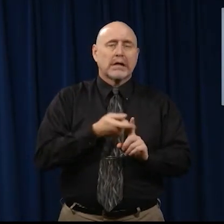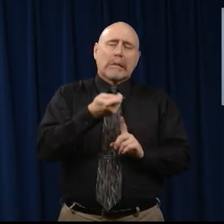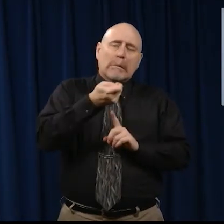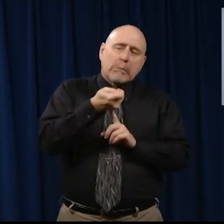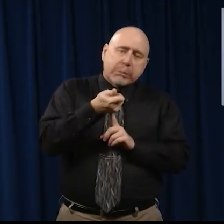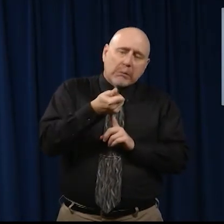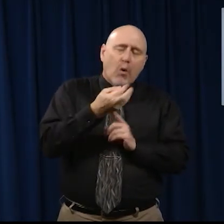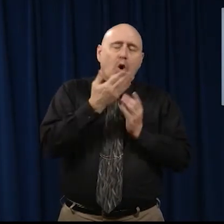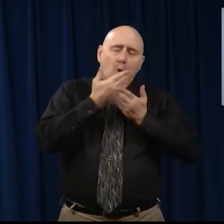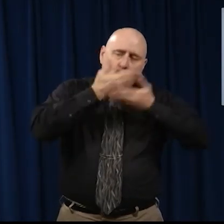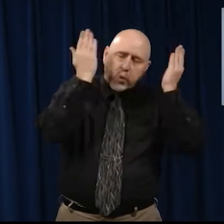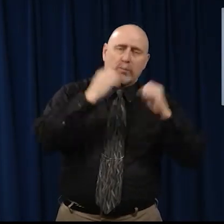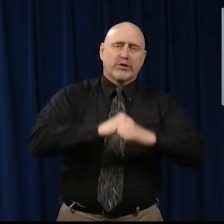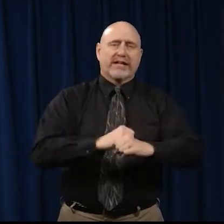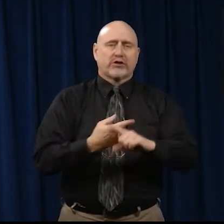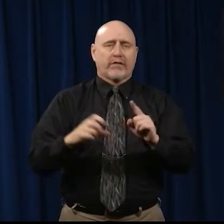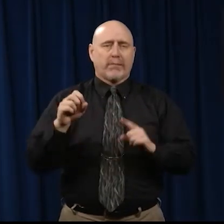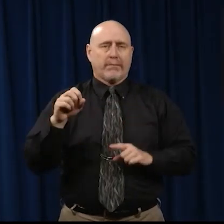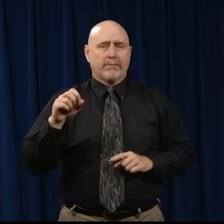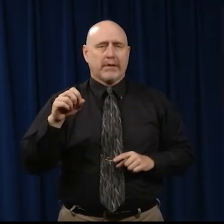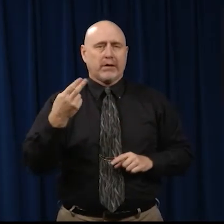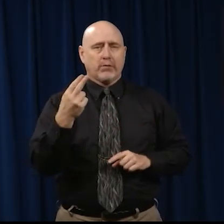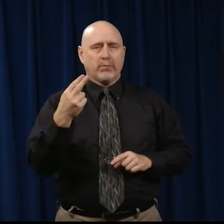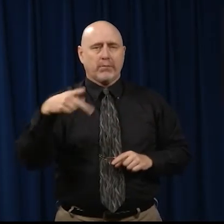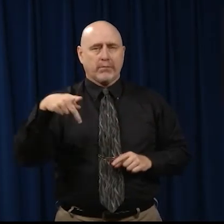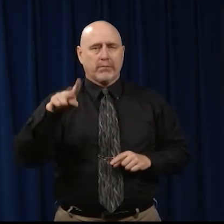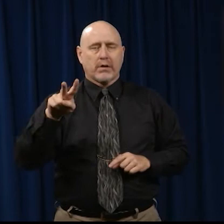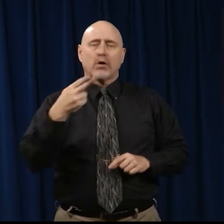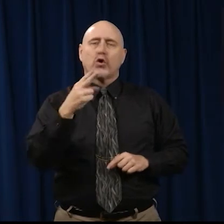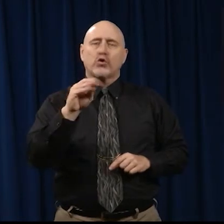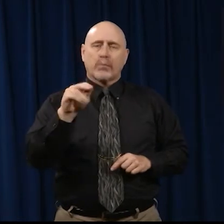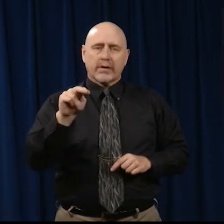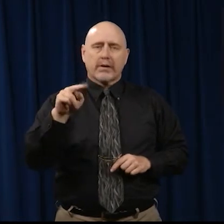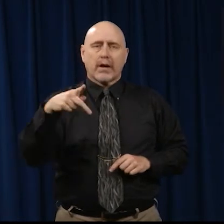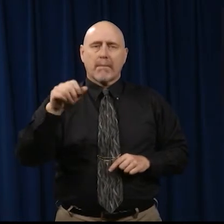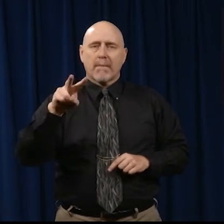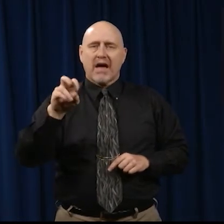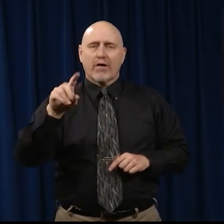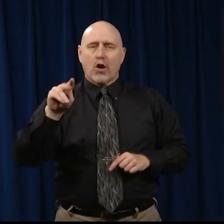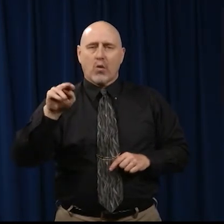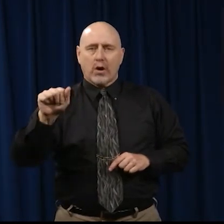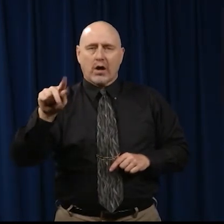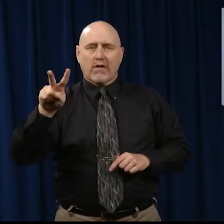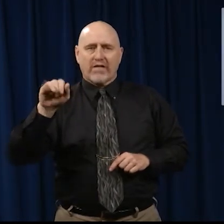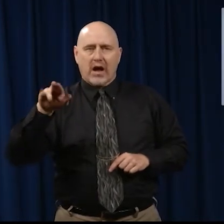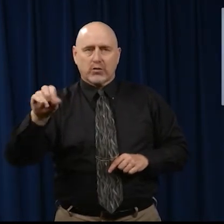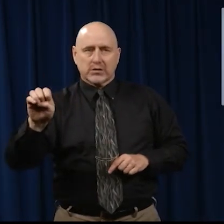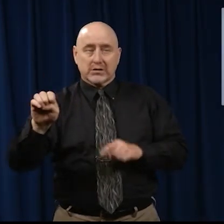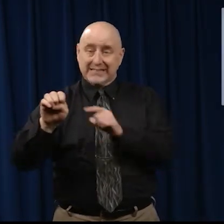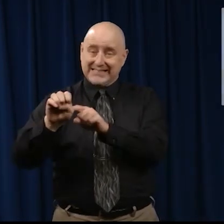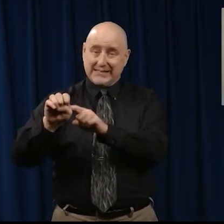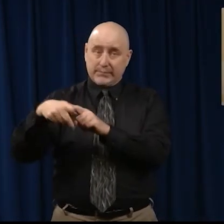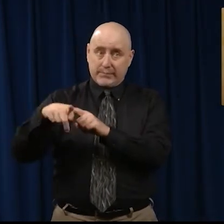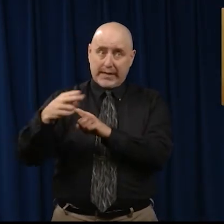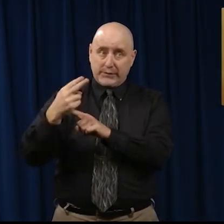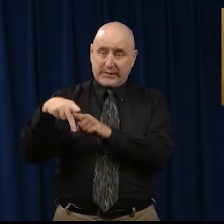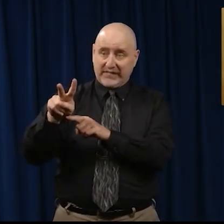you little or no protection against human papillomavirus. And that is one of the many, in